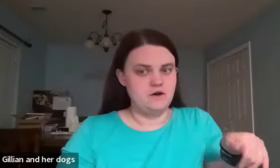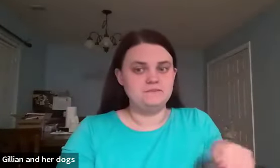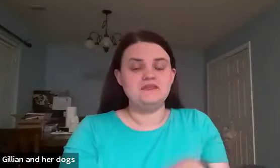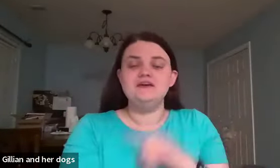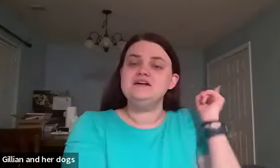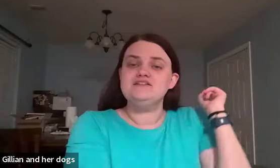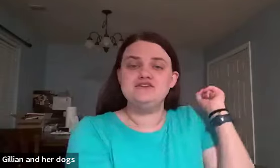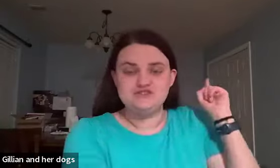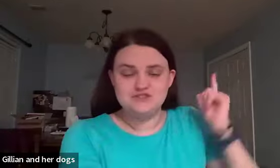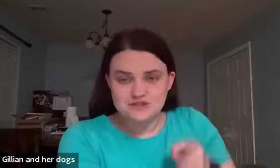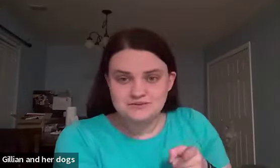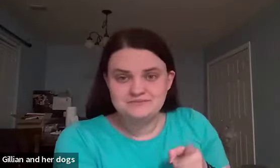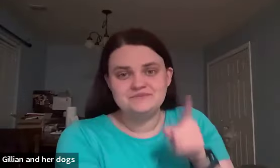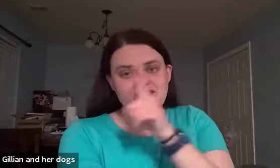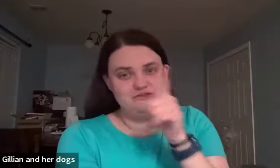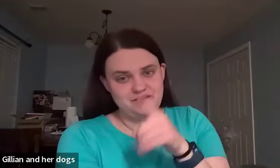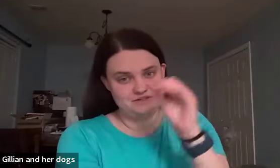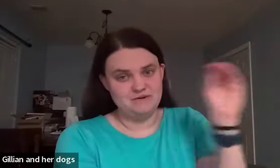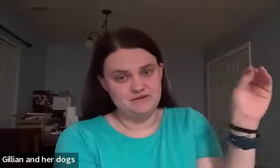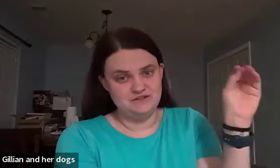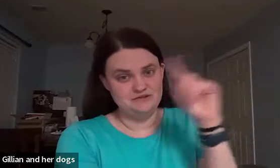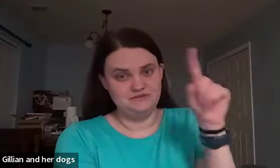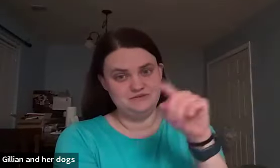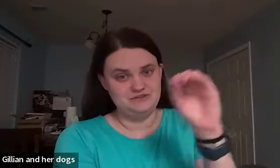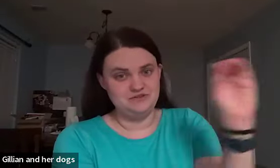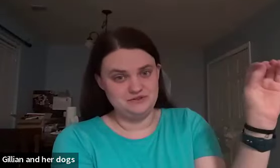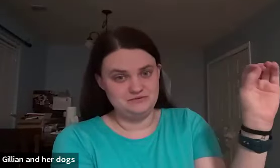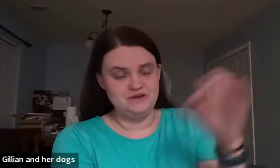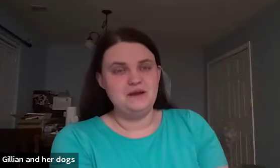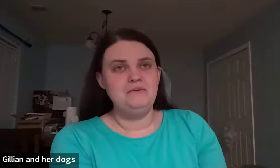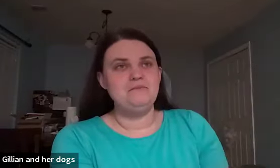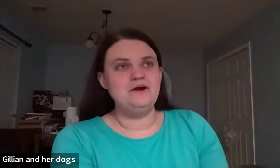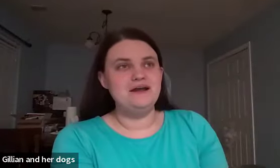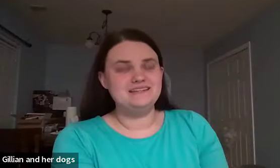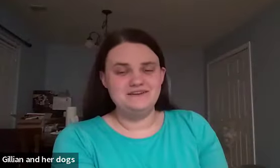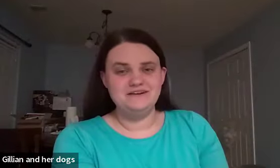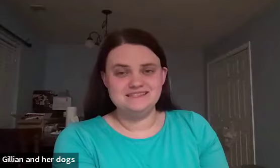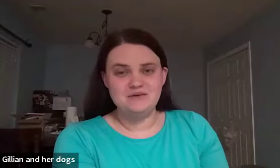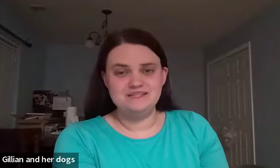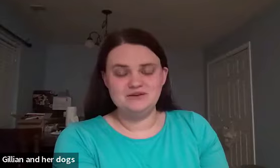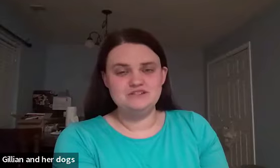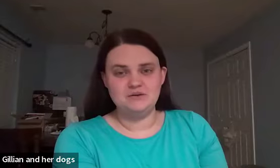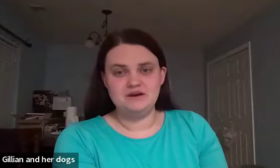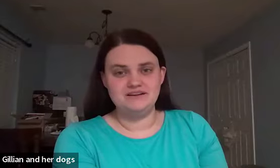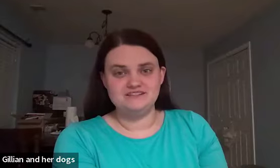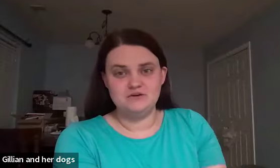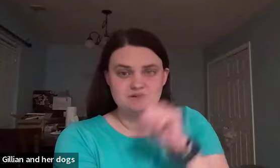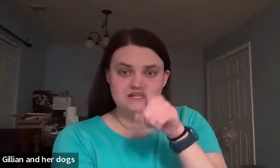all. The zoo, you finger spell the zoo. But it's kind of funny because that one is almost like one on its own is